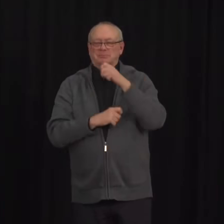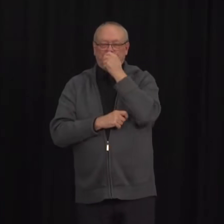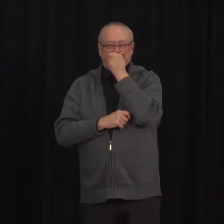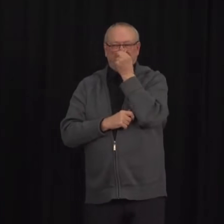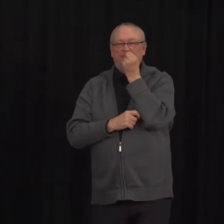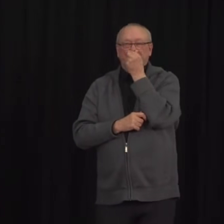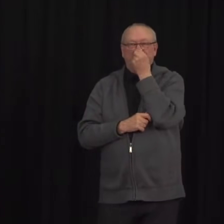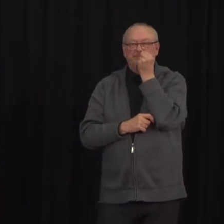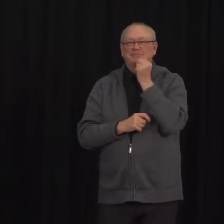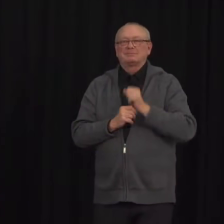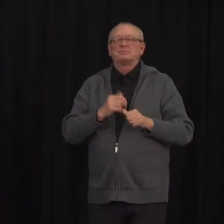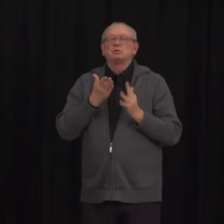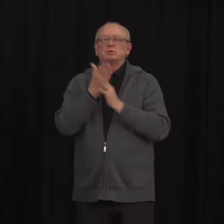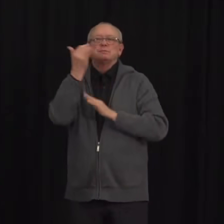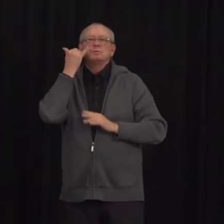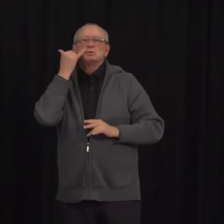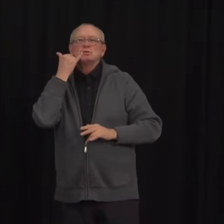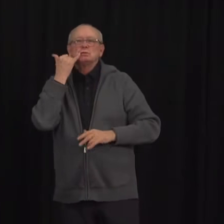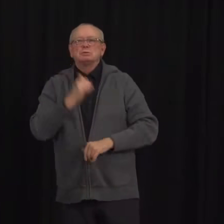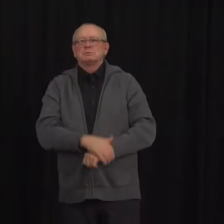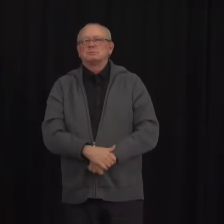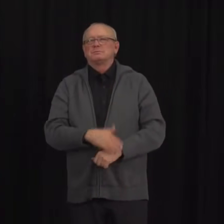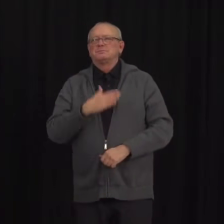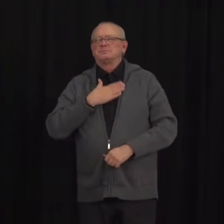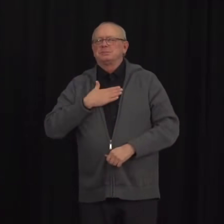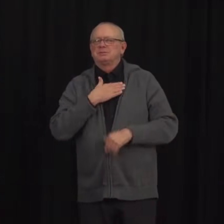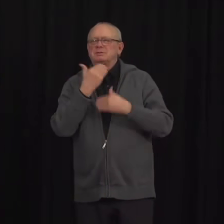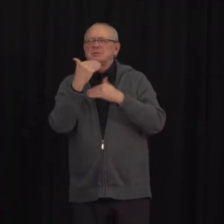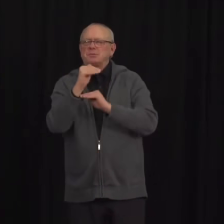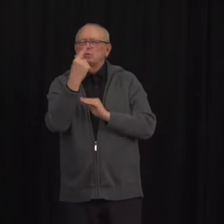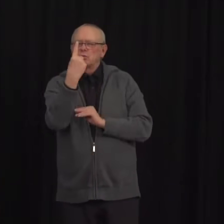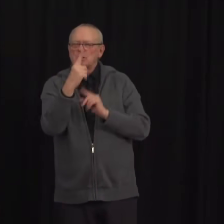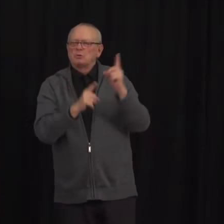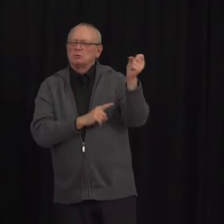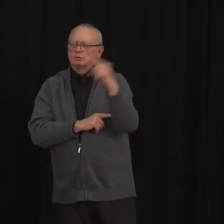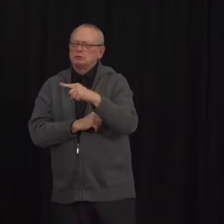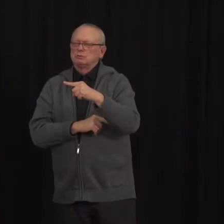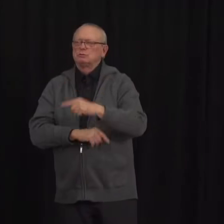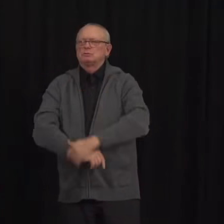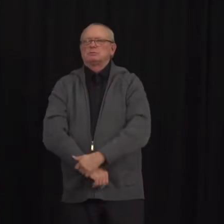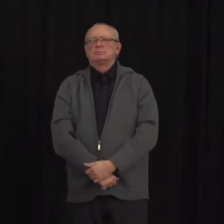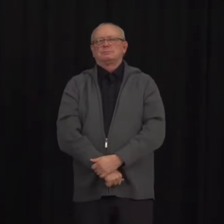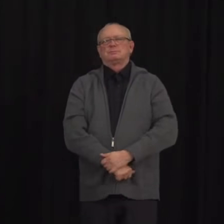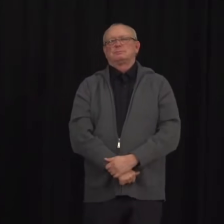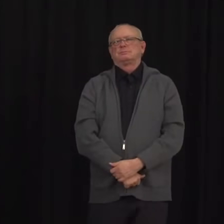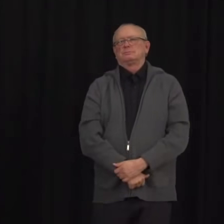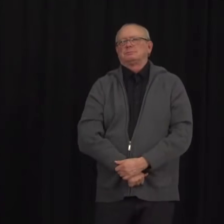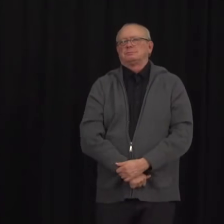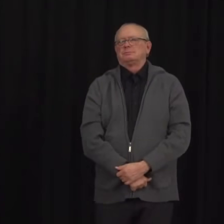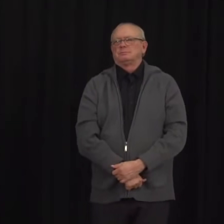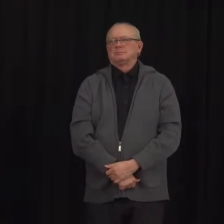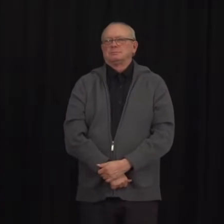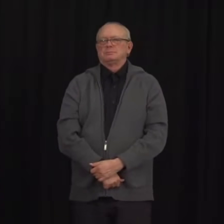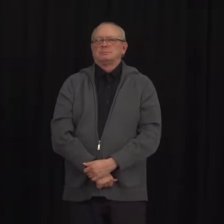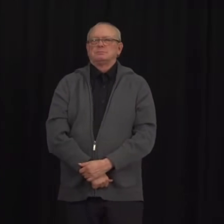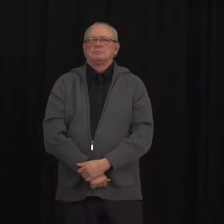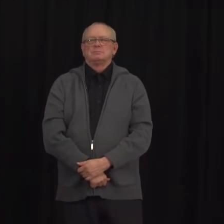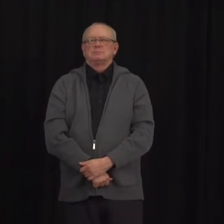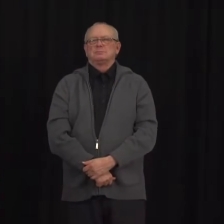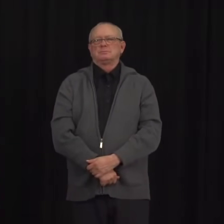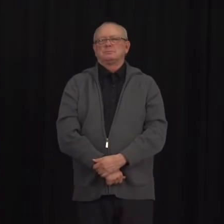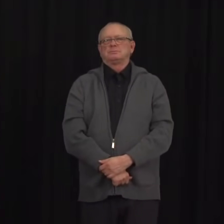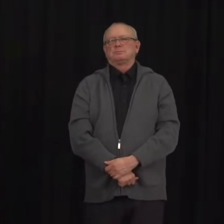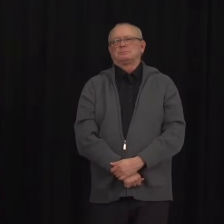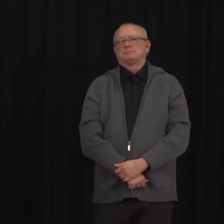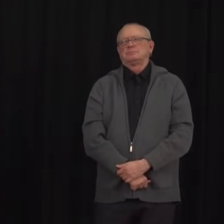the phones. Please limit yourself to one question today. Operator, please put through the first caller. Thank you very much. The